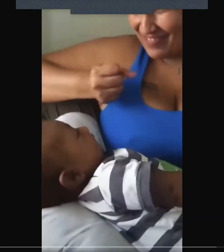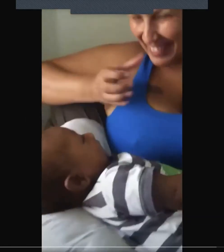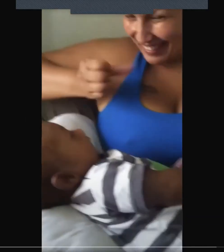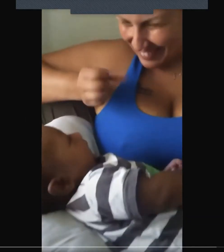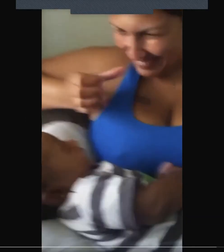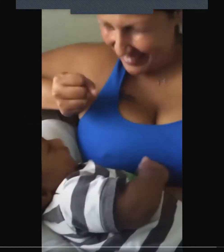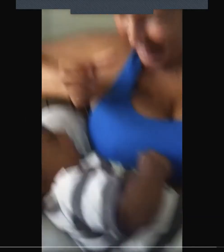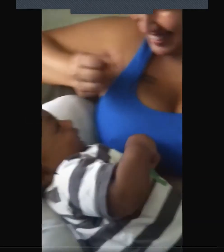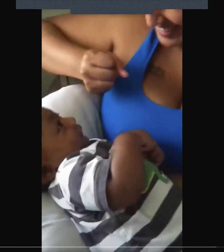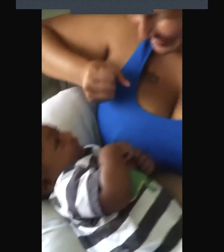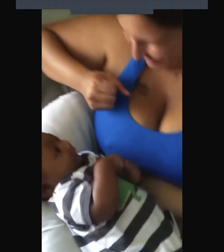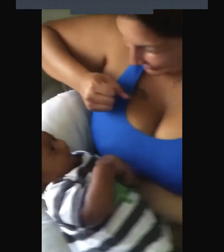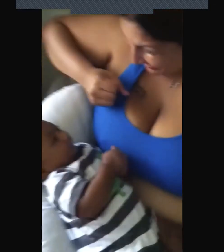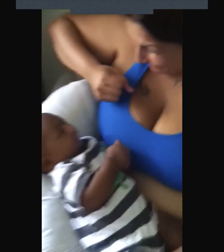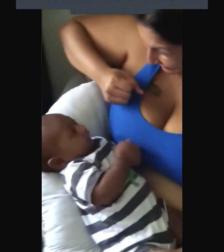Yeah, milk.